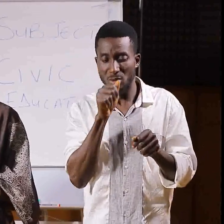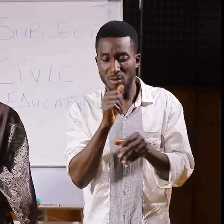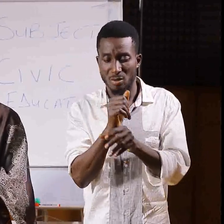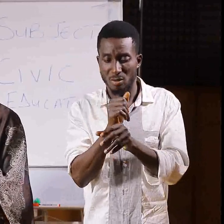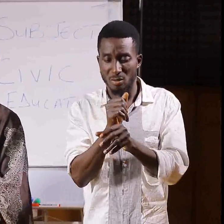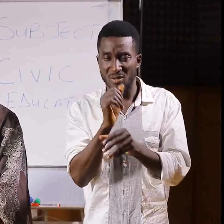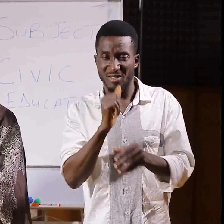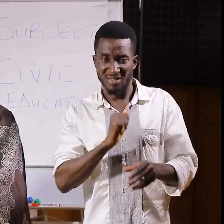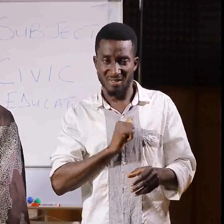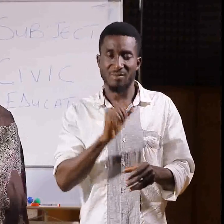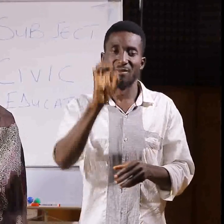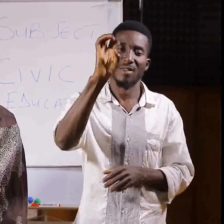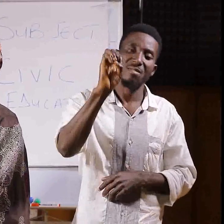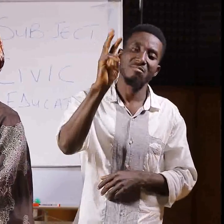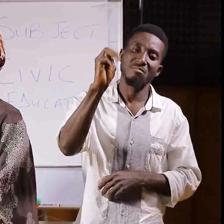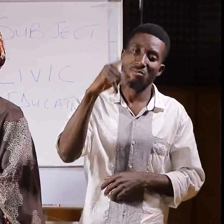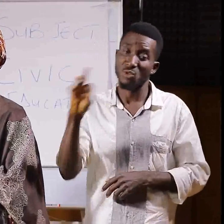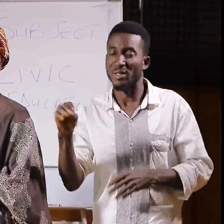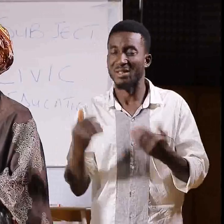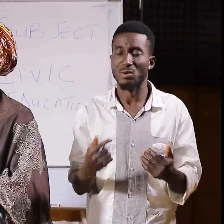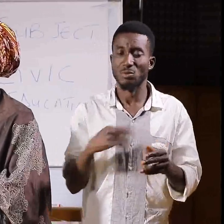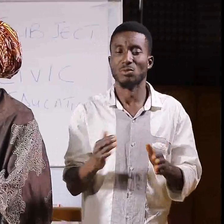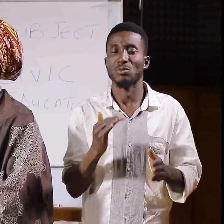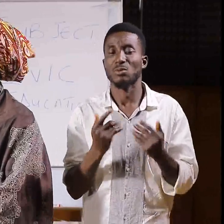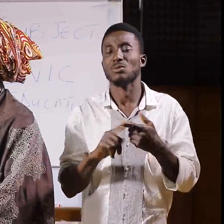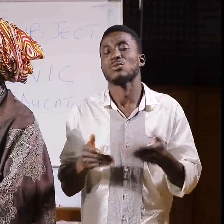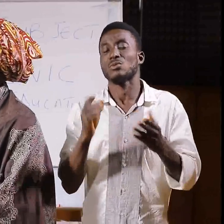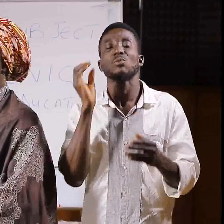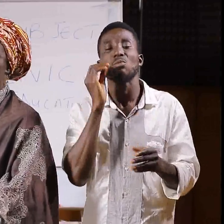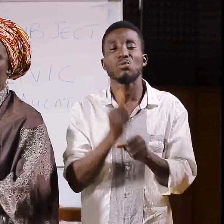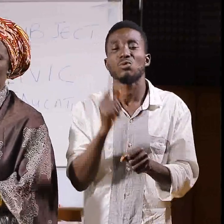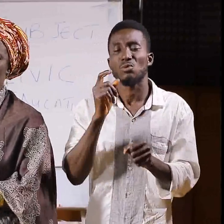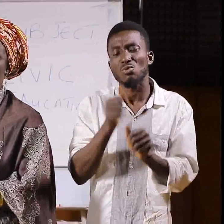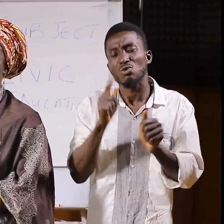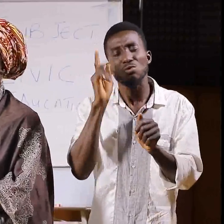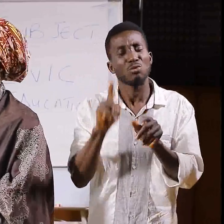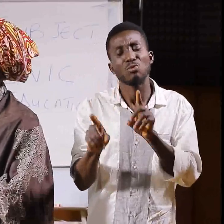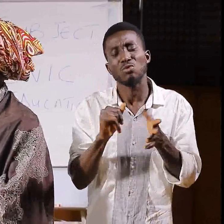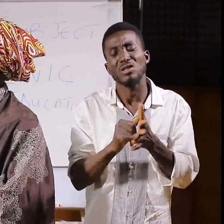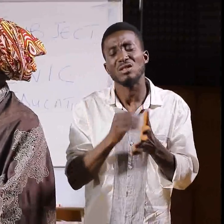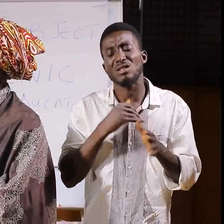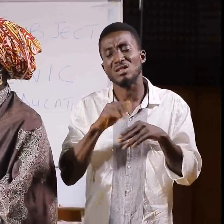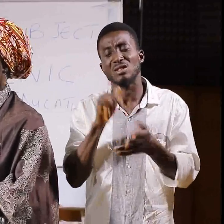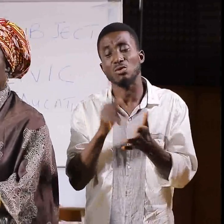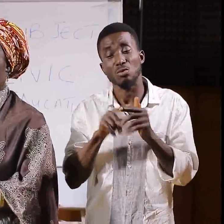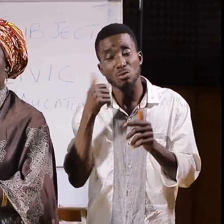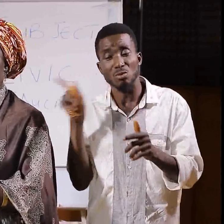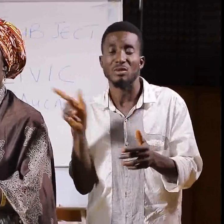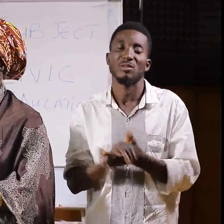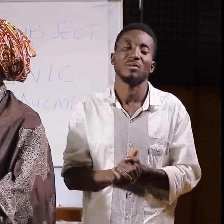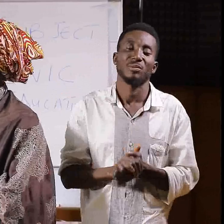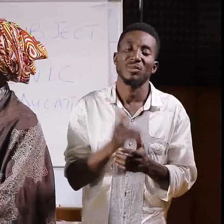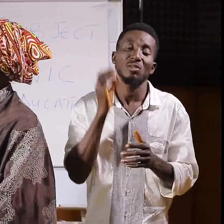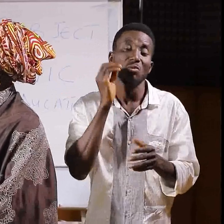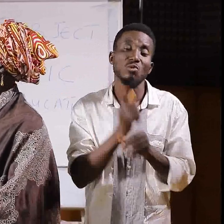self-employed. Now, I want to leave you with an assignment which you will do and send it to me.